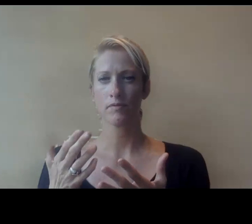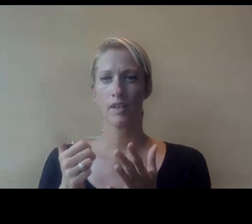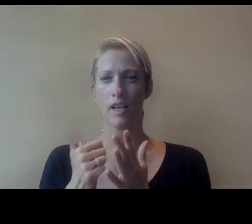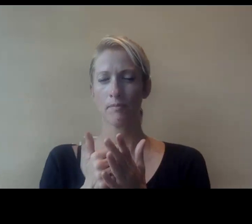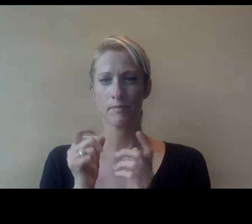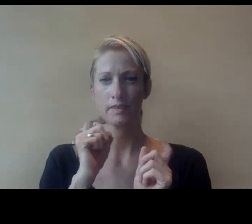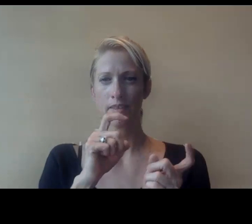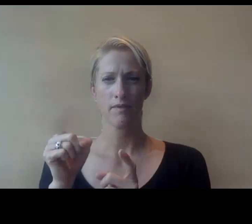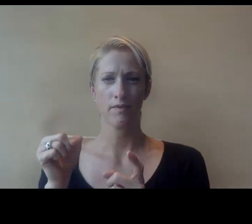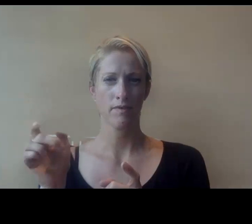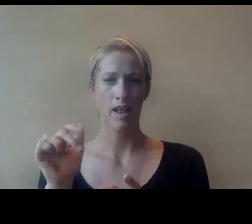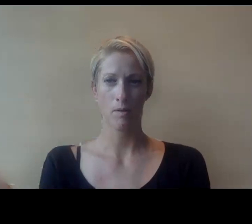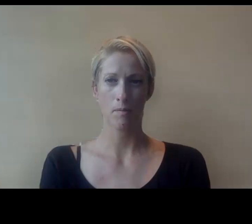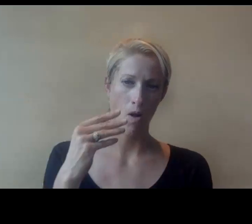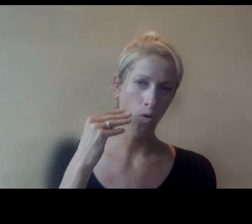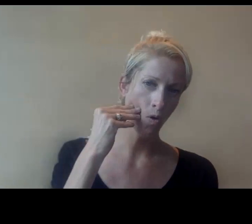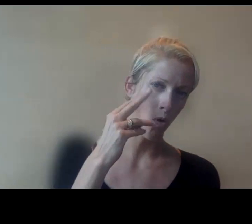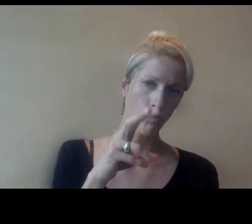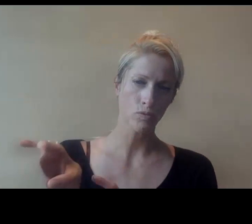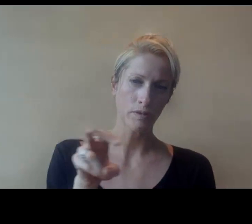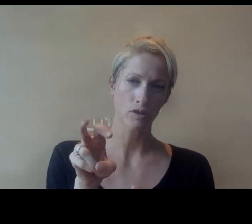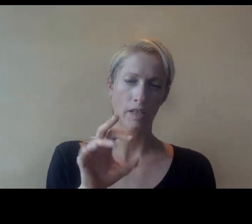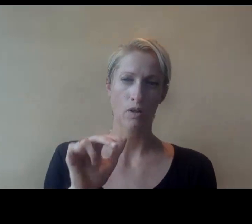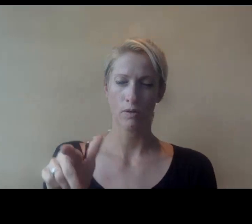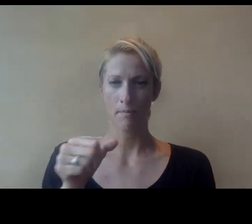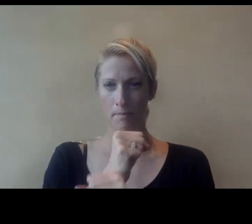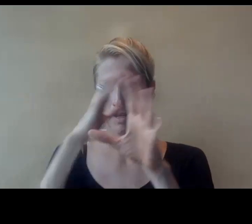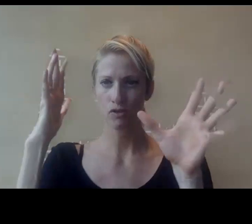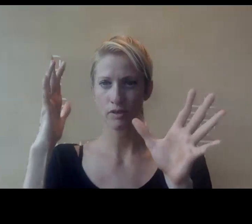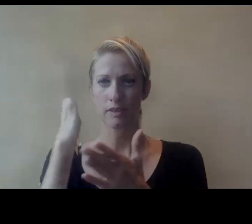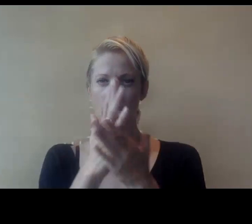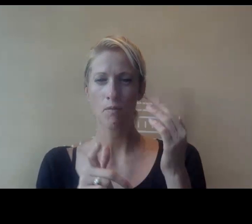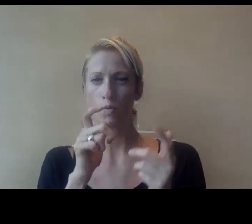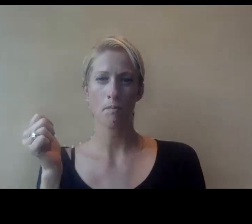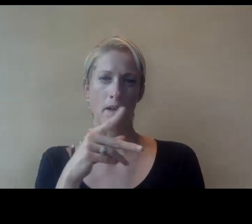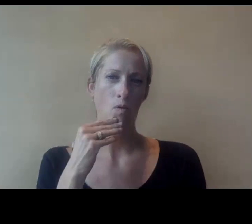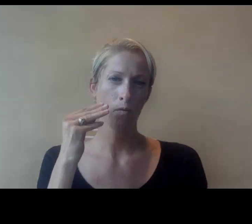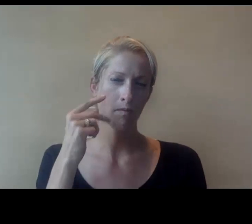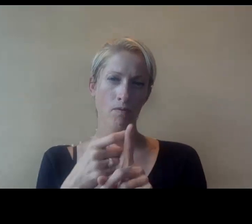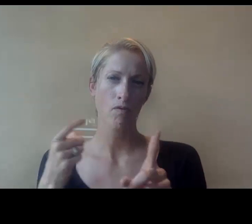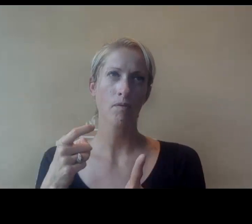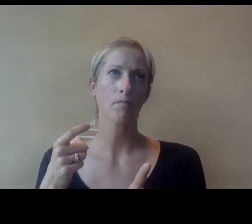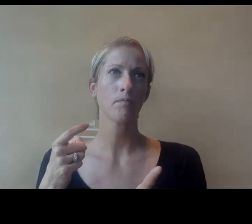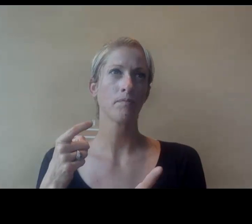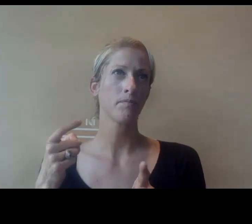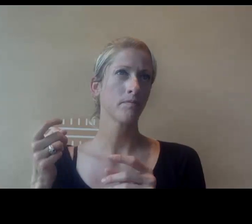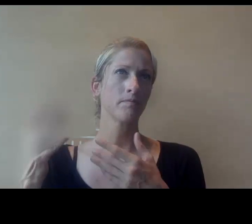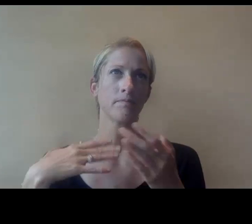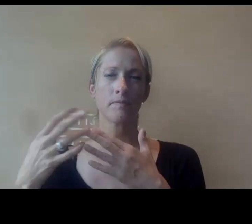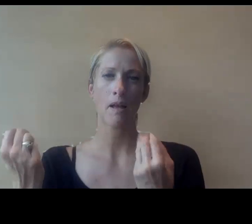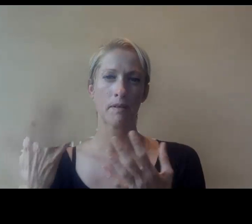up as they're coming home and as they're transitioning. As you can imagine, somebody coming home from however many years they